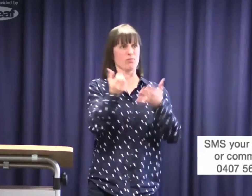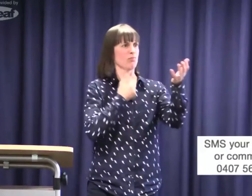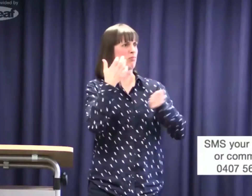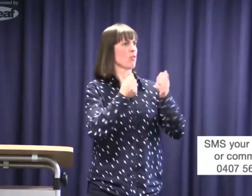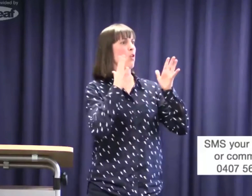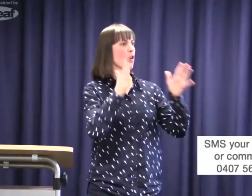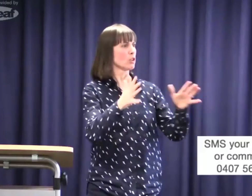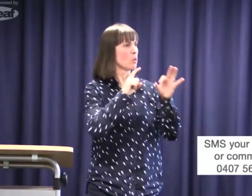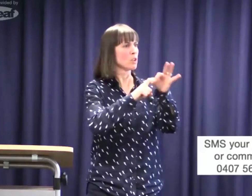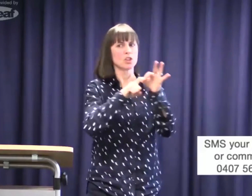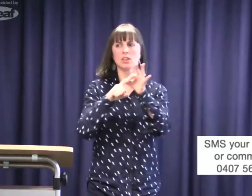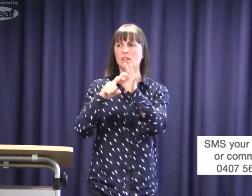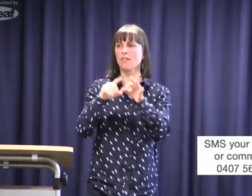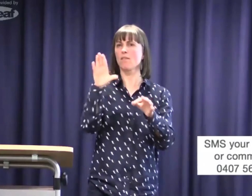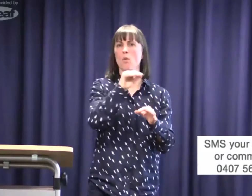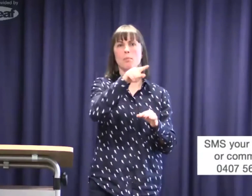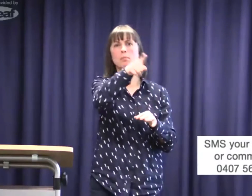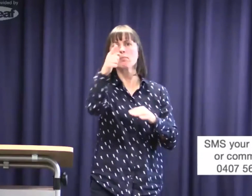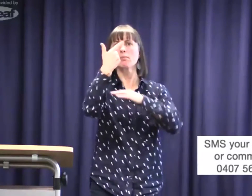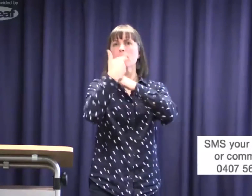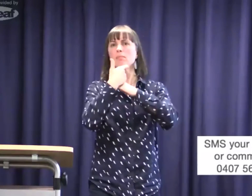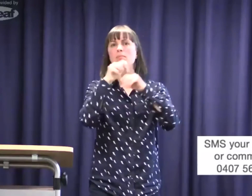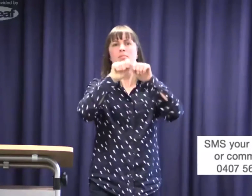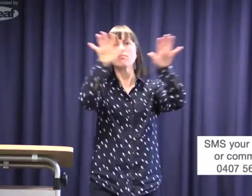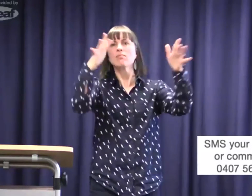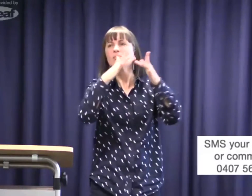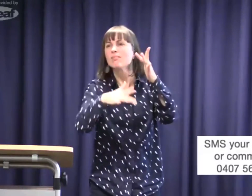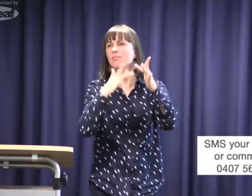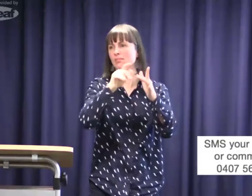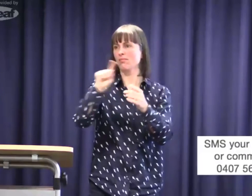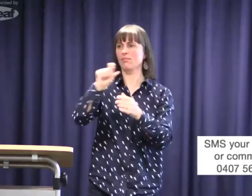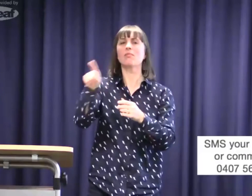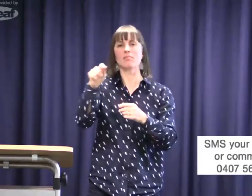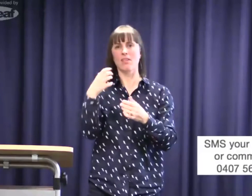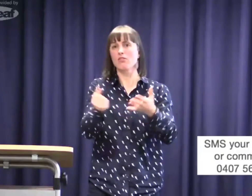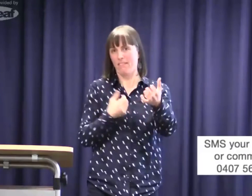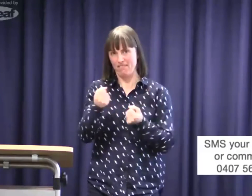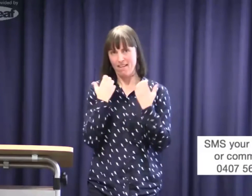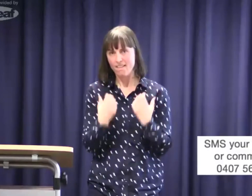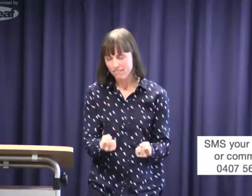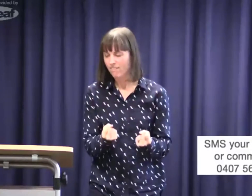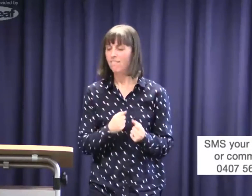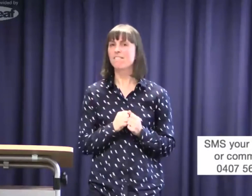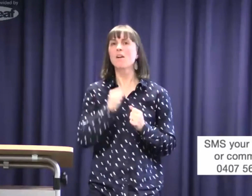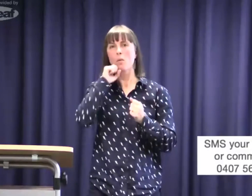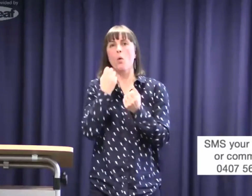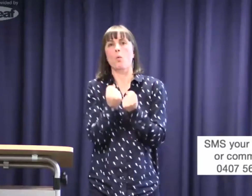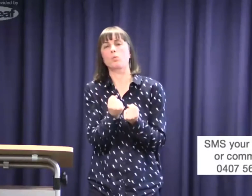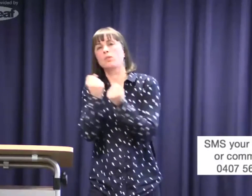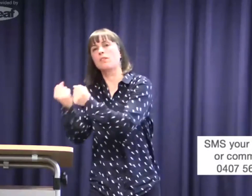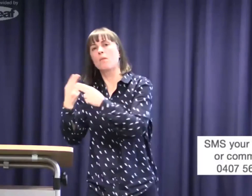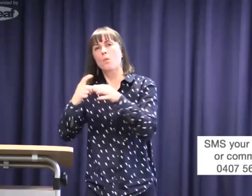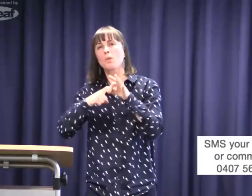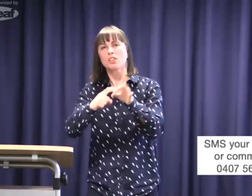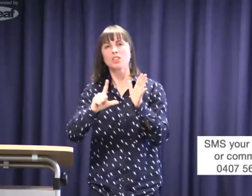Julie Judd recently just mentioned that we received a lot of questions already from those on the live stream. So she just wanted to